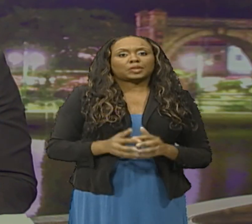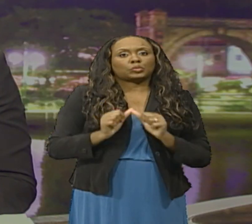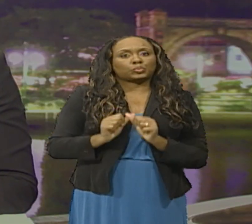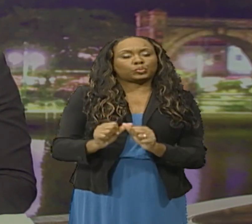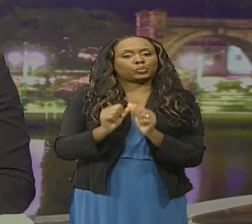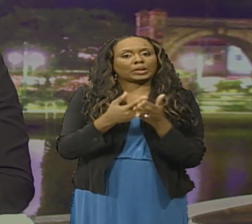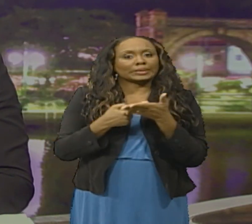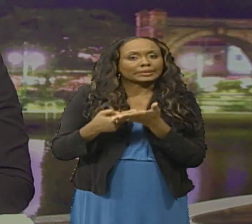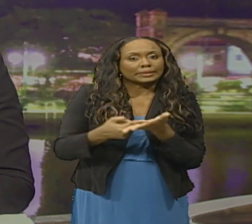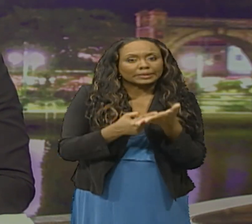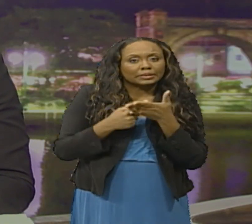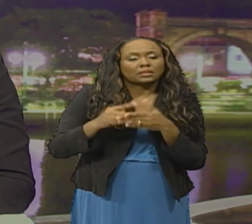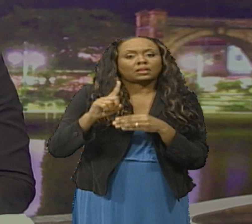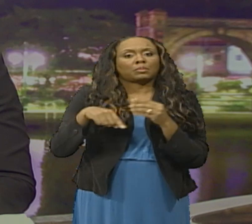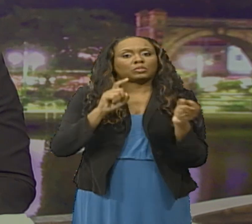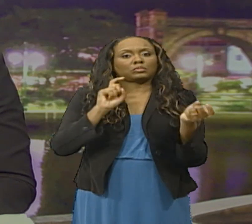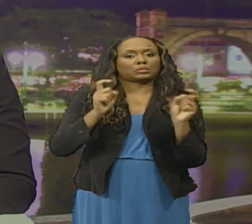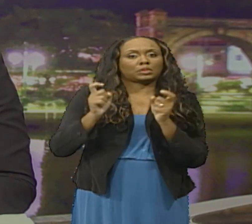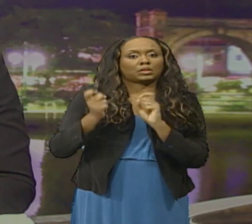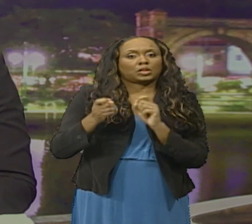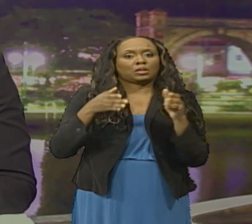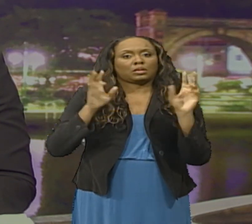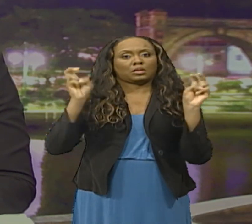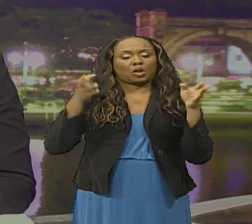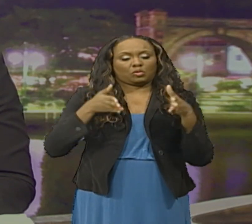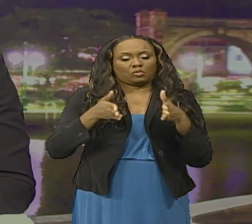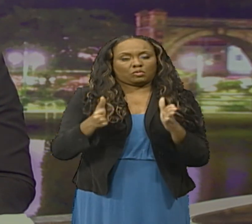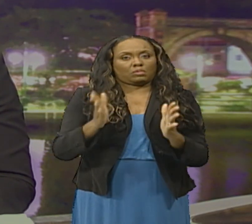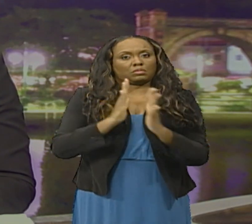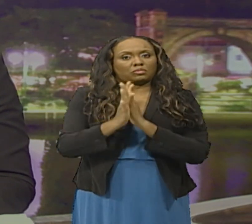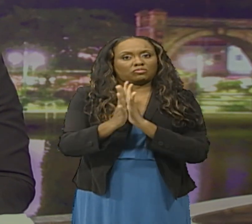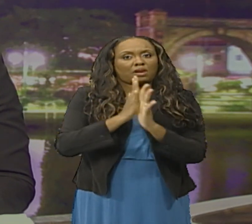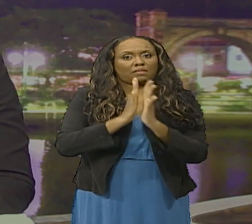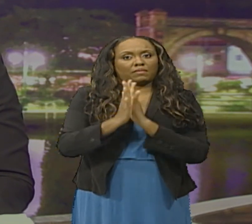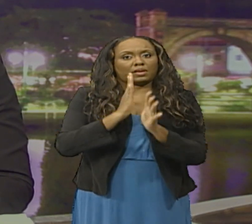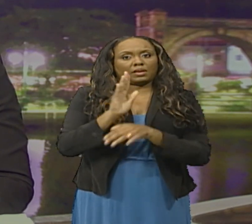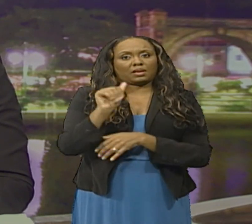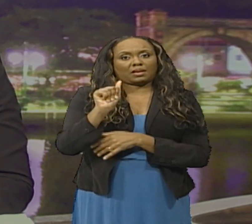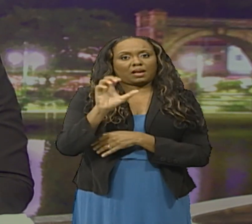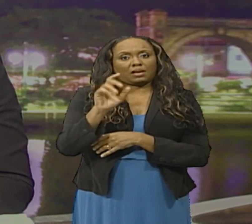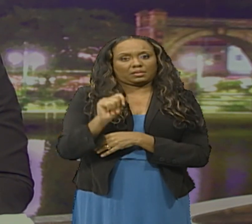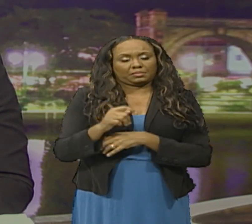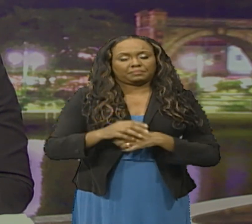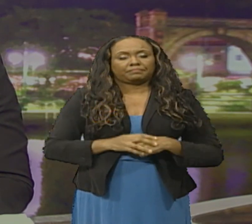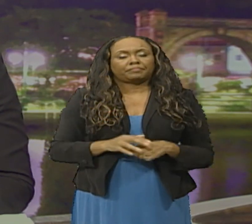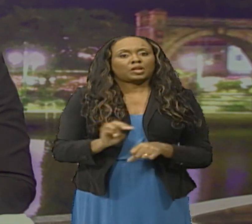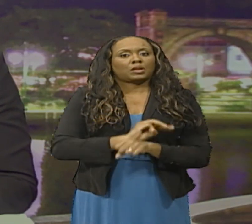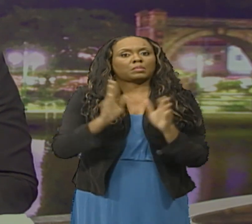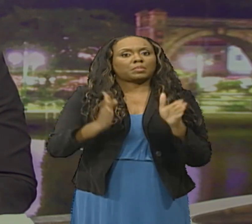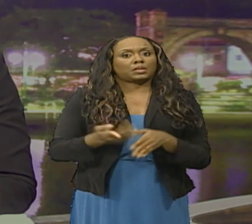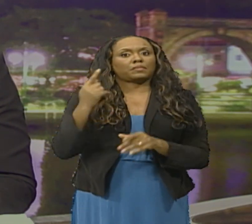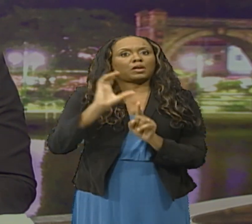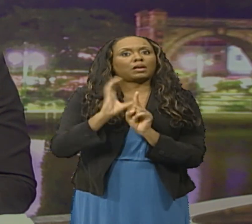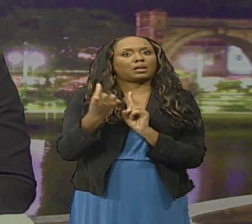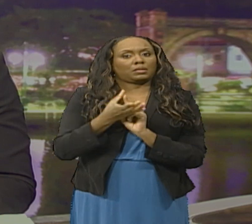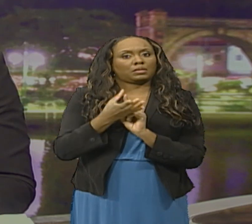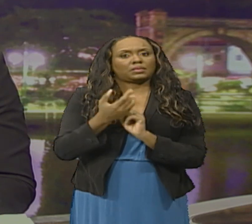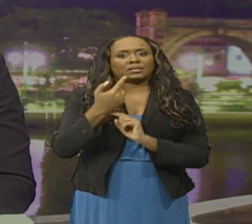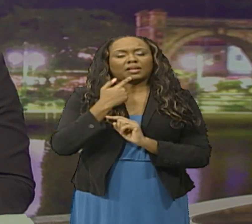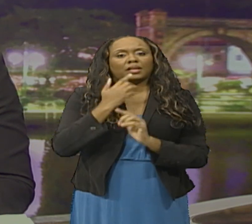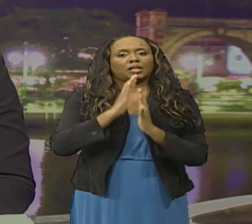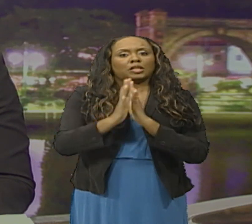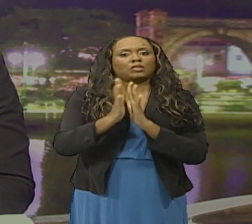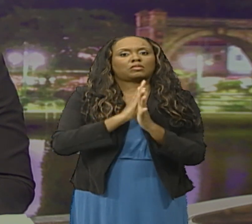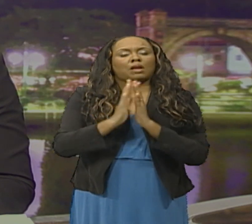Now, continuing the debate on the amendment to the Road Traffic Act, Minister of Culture, Sports and the Creative Economy, John King, said traffic